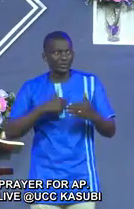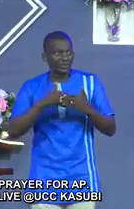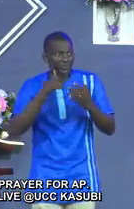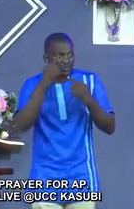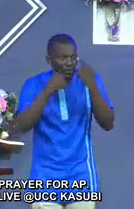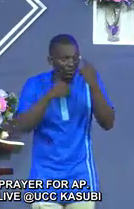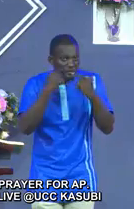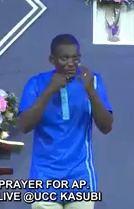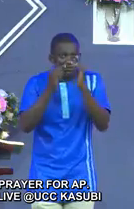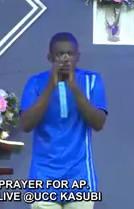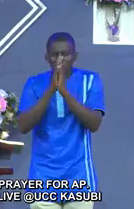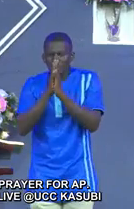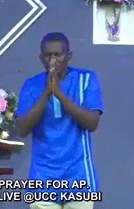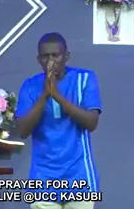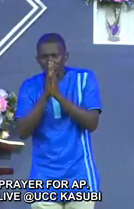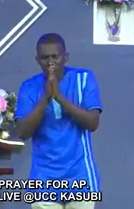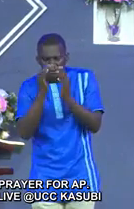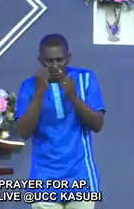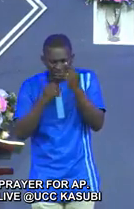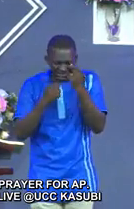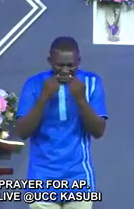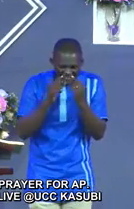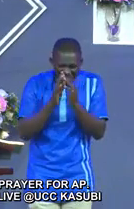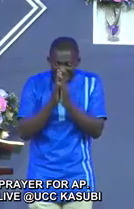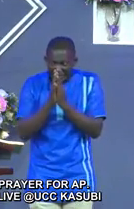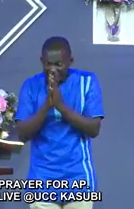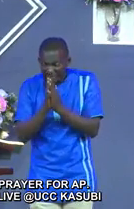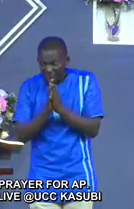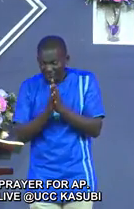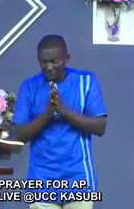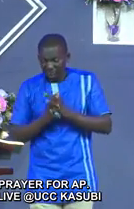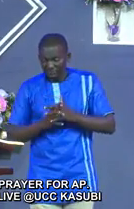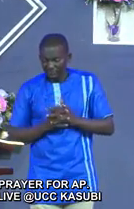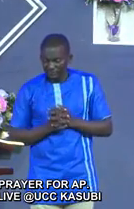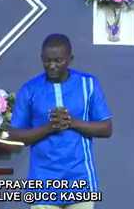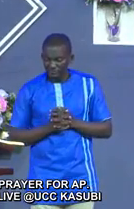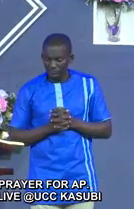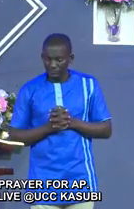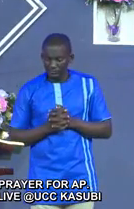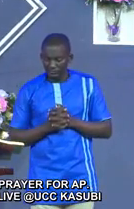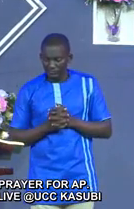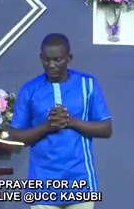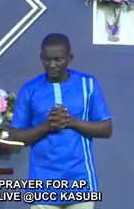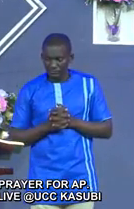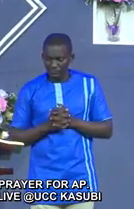Tears were flowing from out of my eyes as I was making the